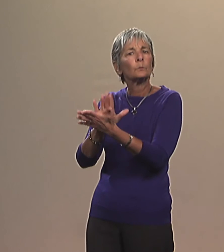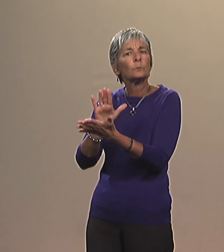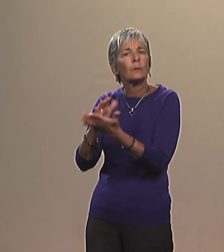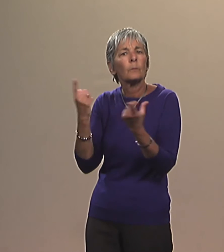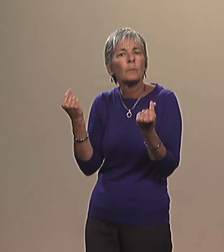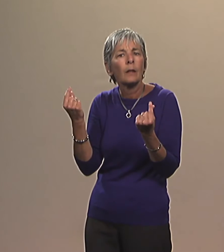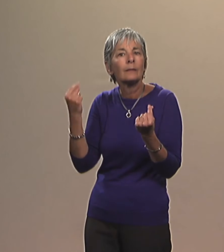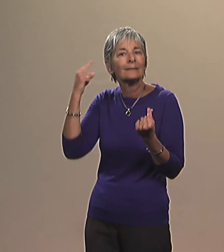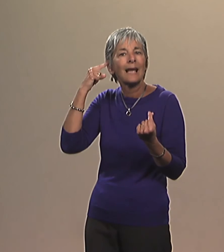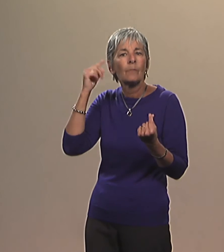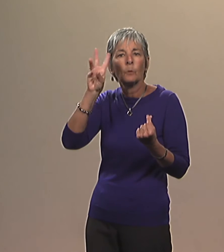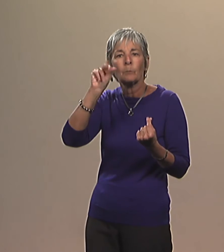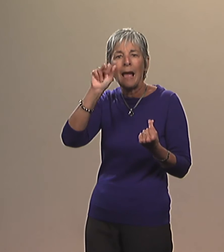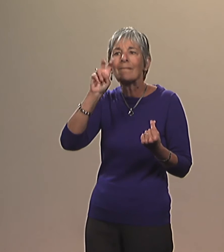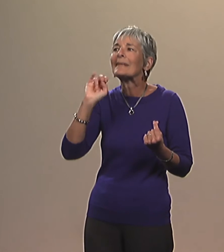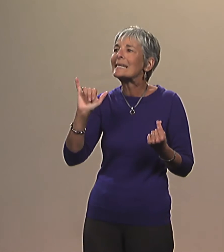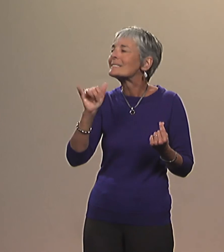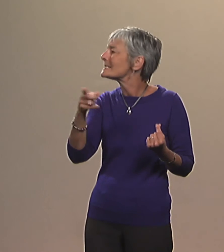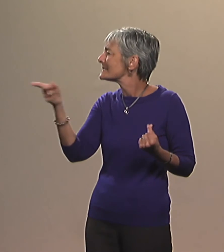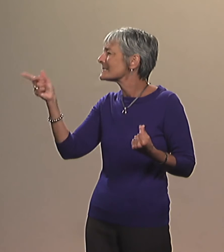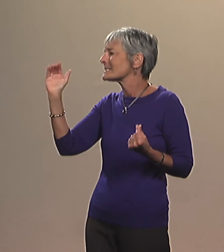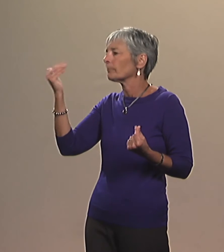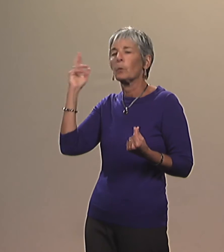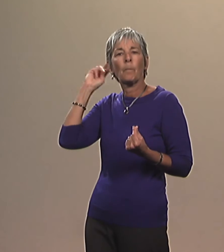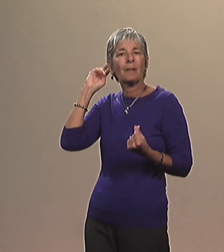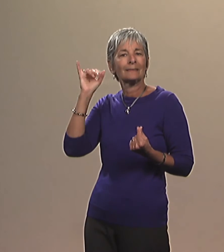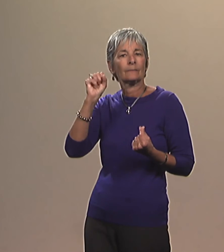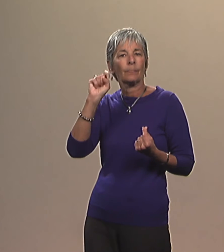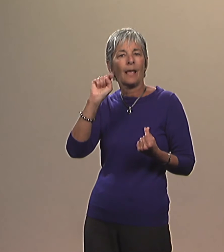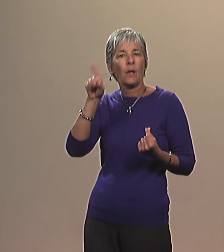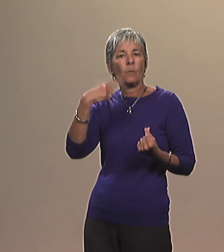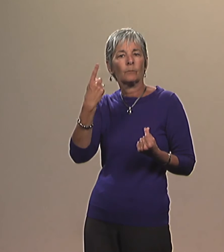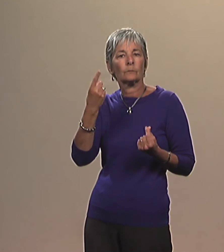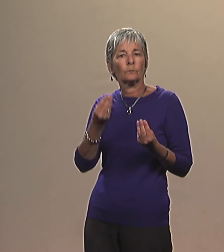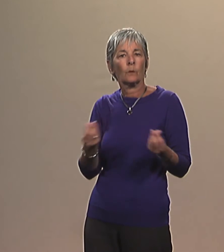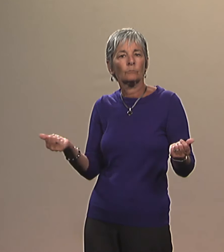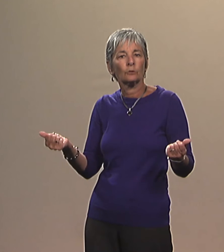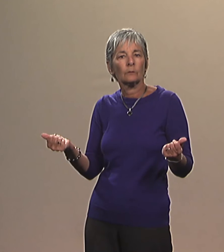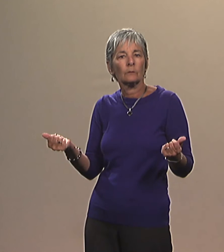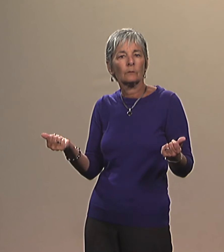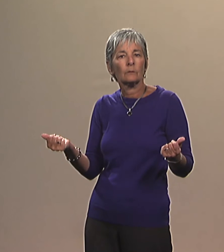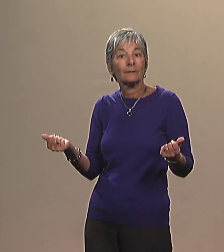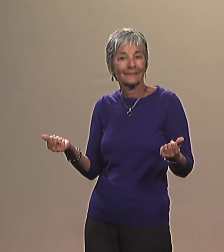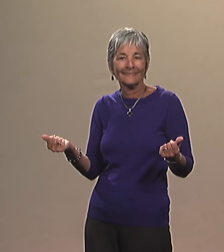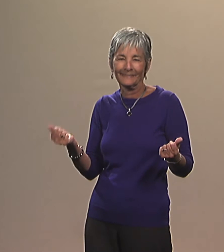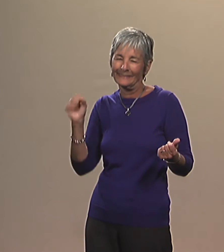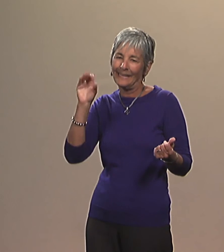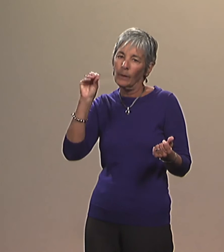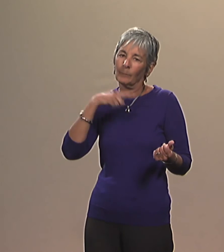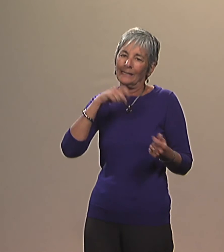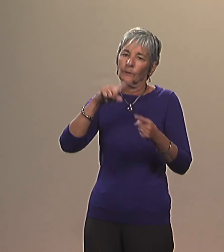waves and determine that a cochlear implant is the only solution. So we need to work with